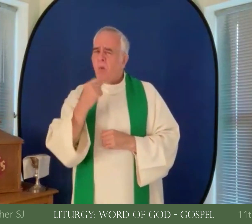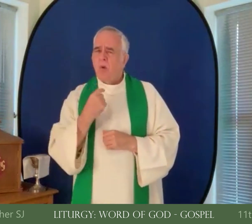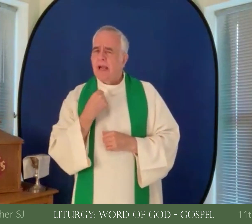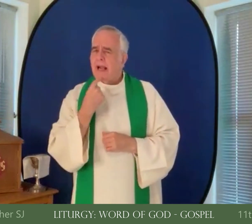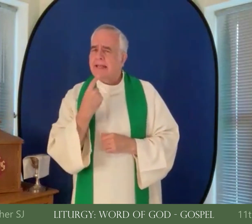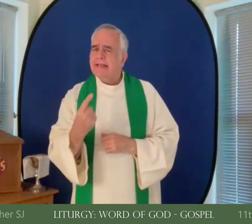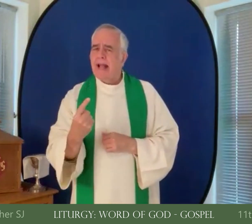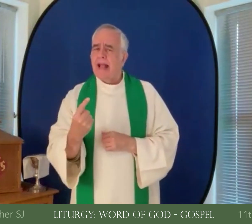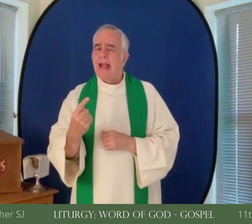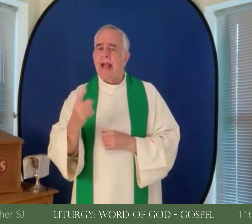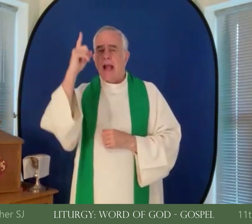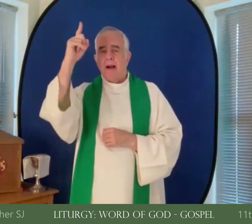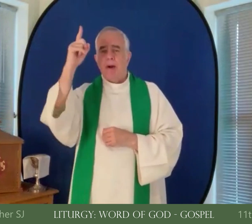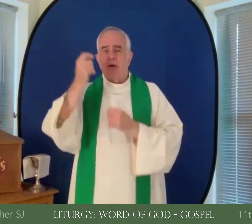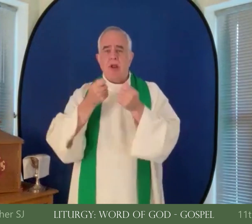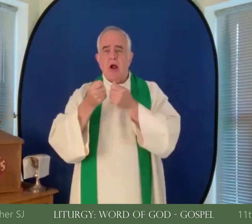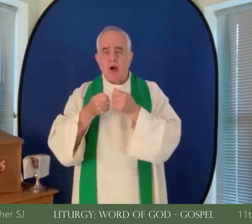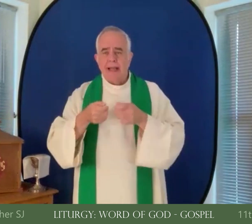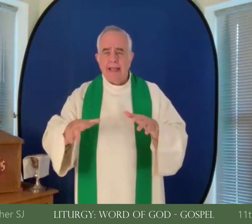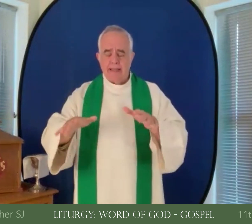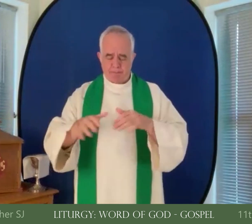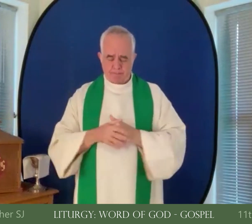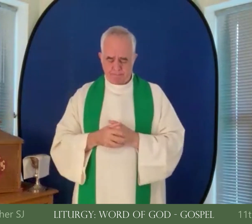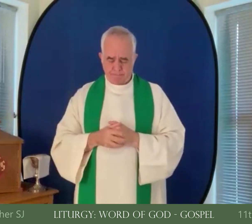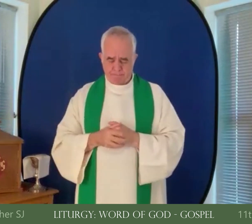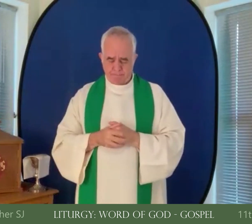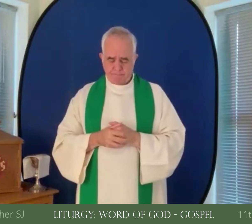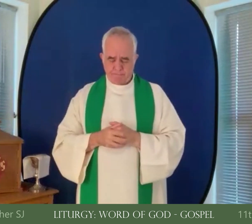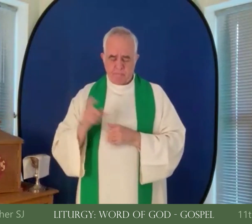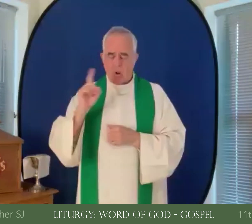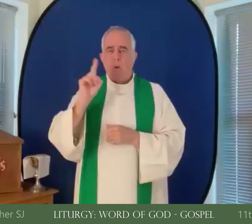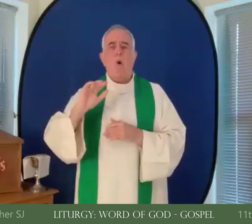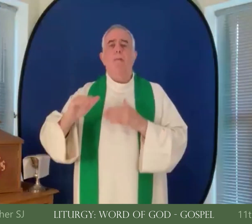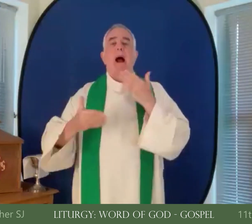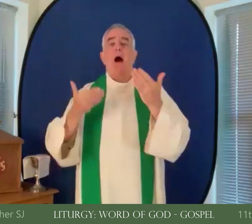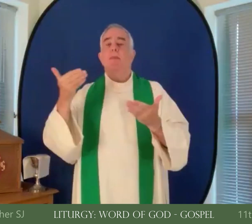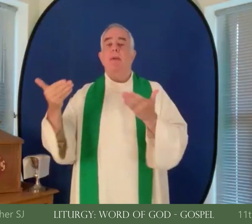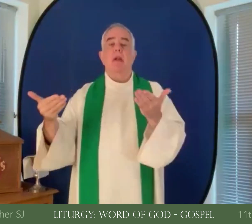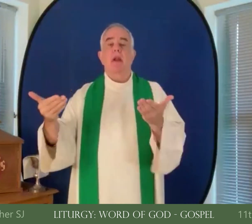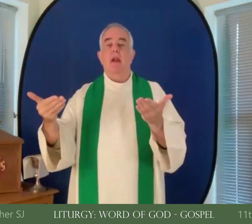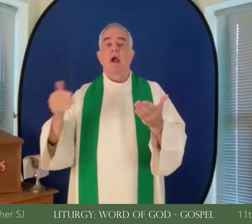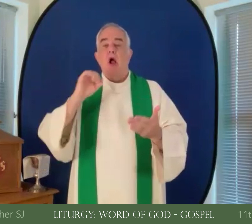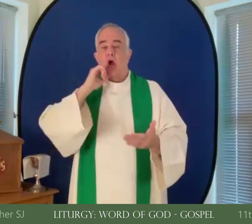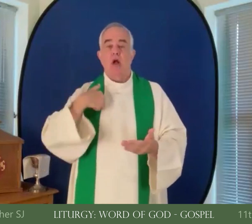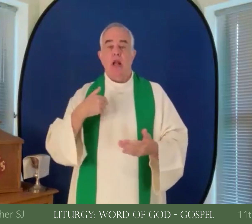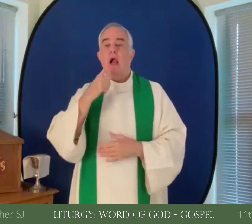"What can I say about God's kingdom? What power shall